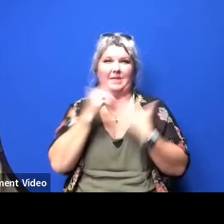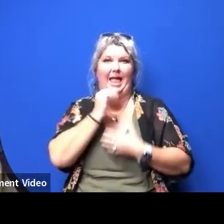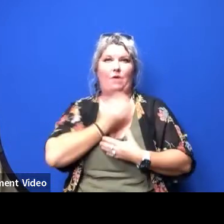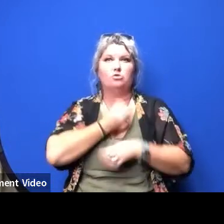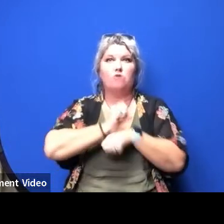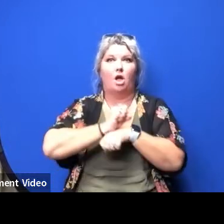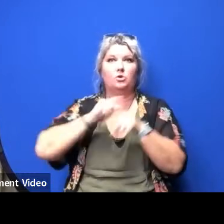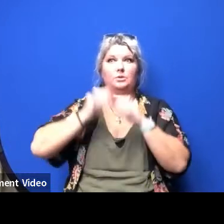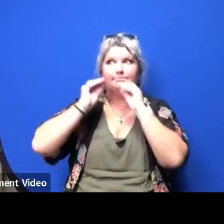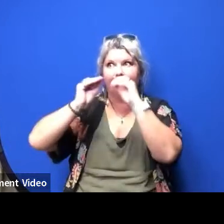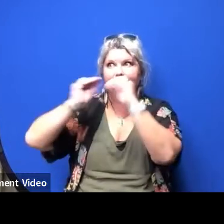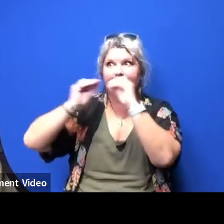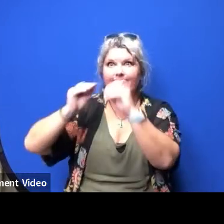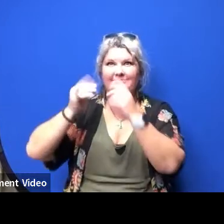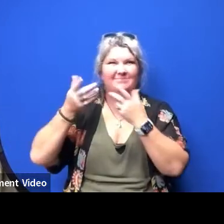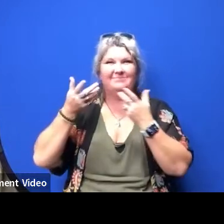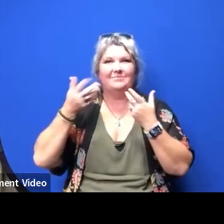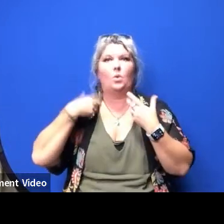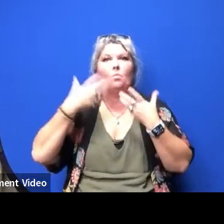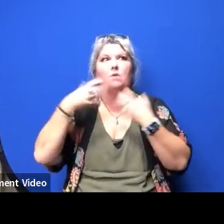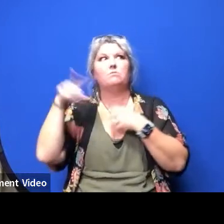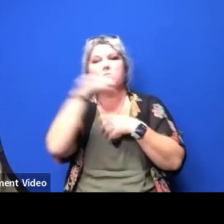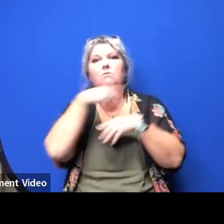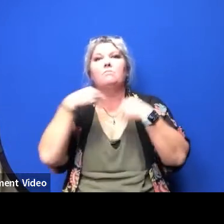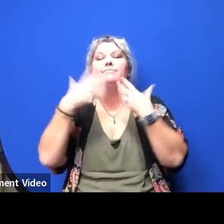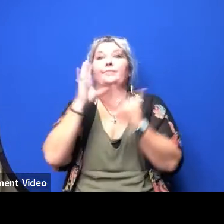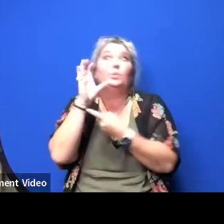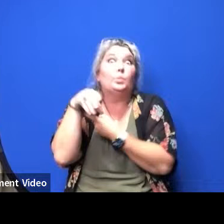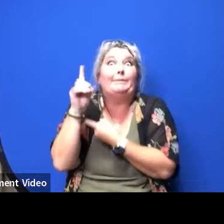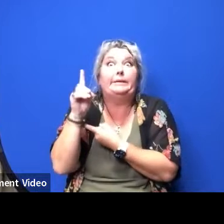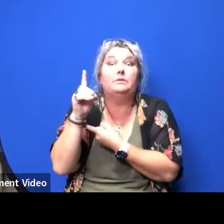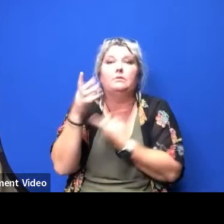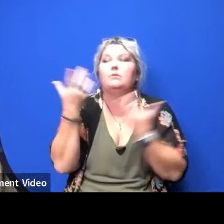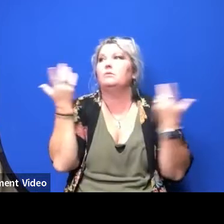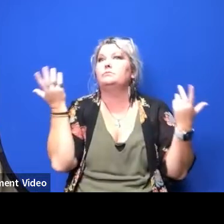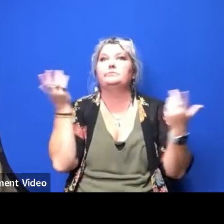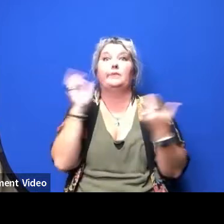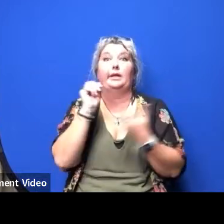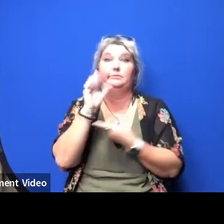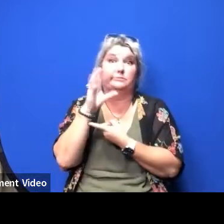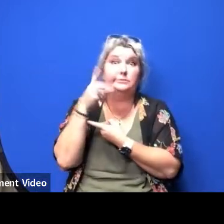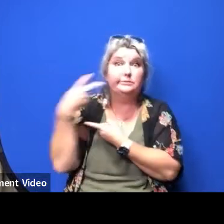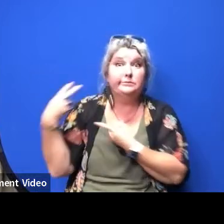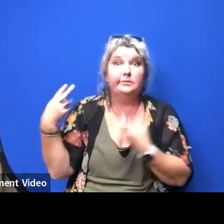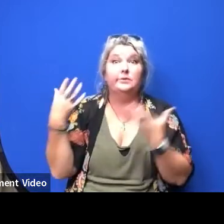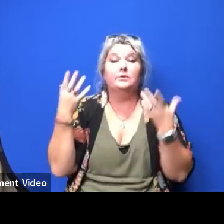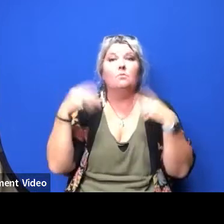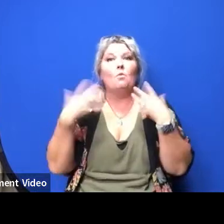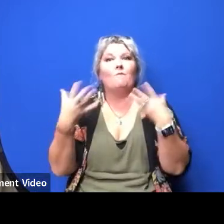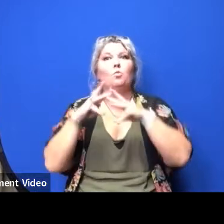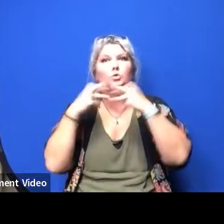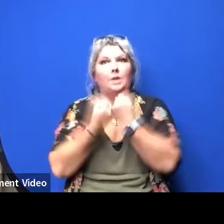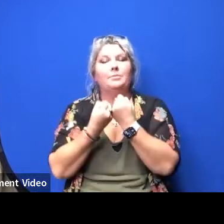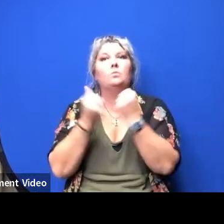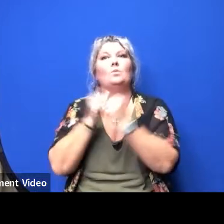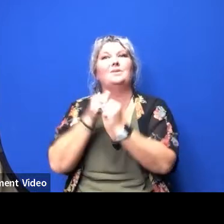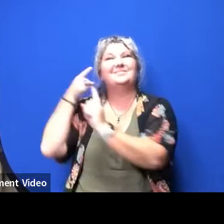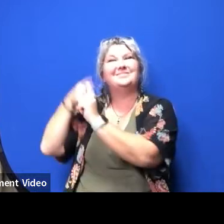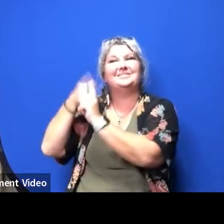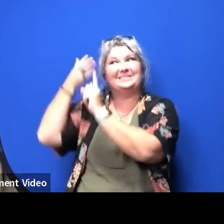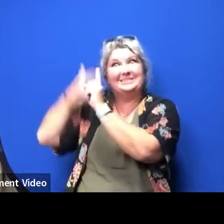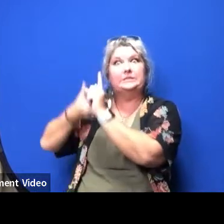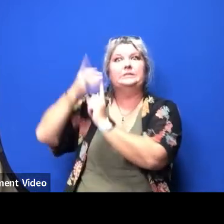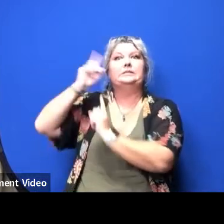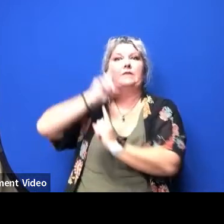I don't always have, it's not always our job as deafblind people to teach individuals about protactile communication. I think that